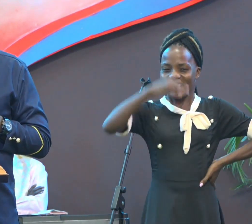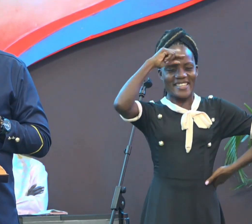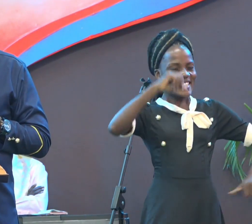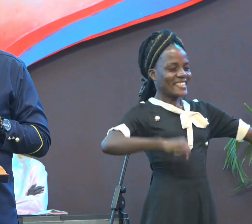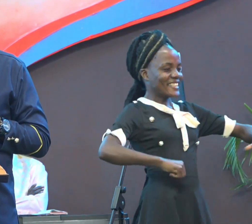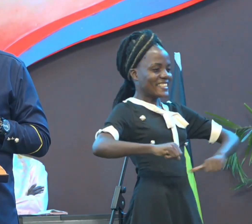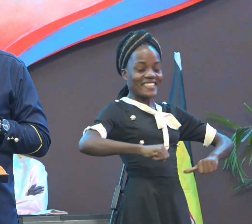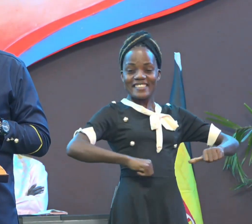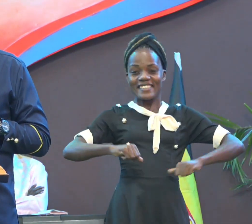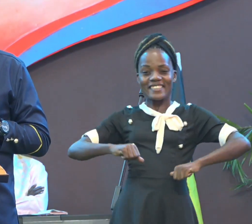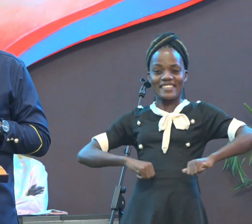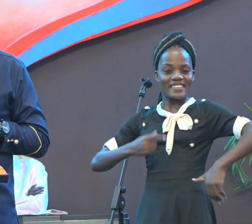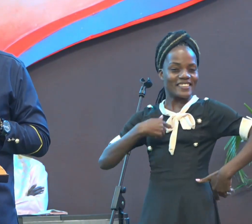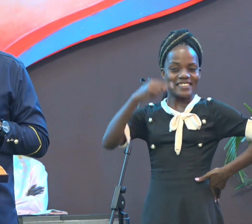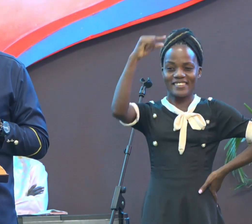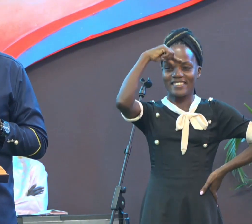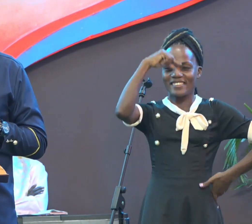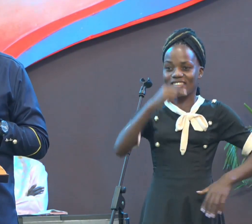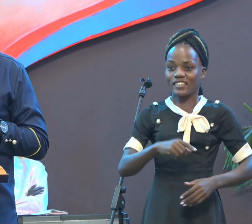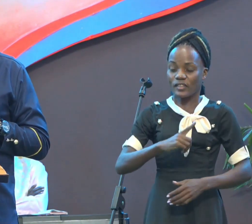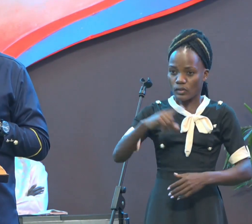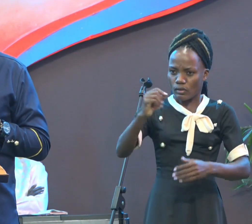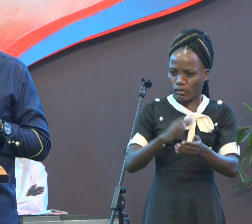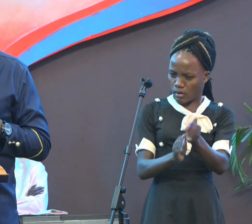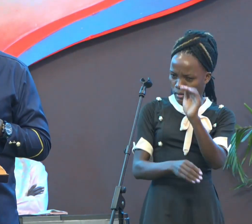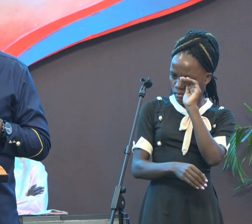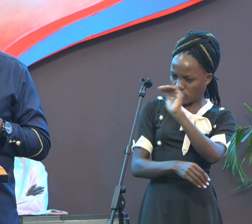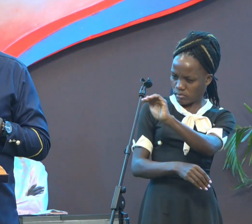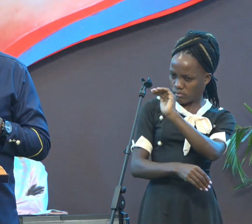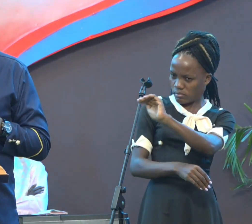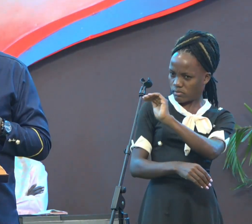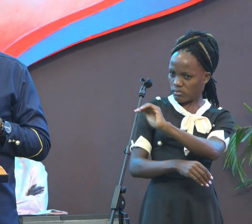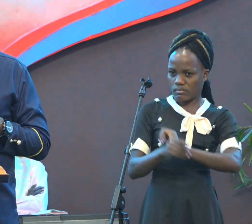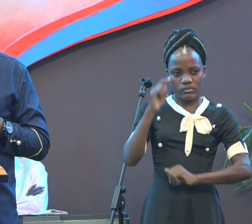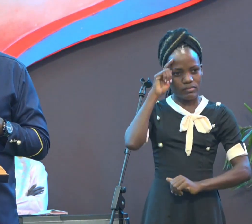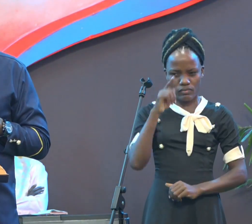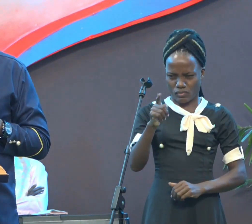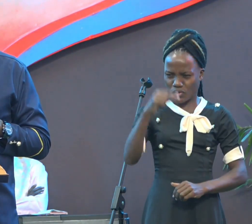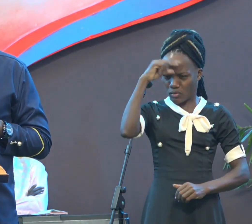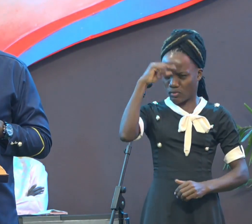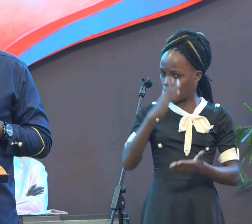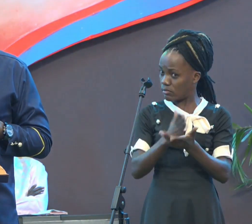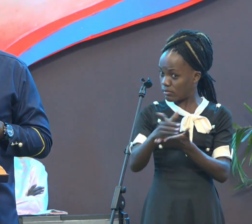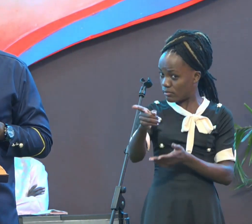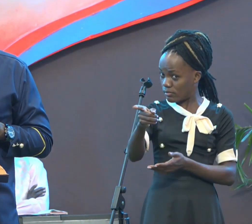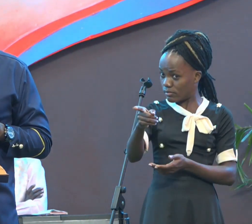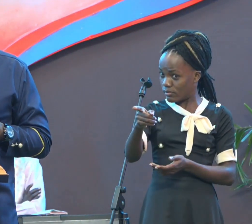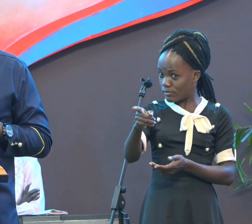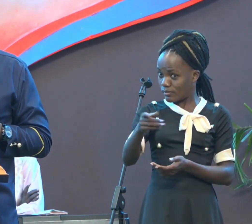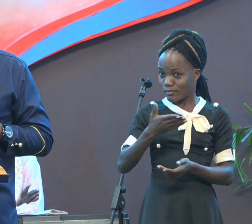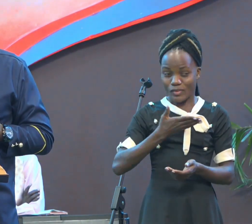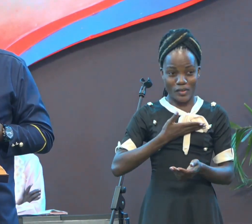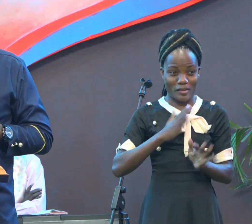you that the ways. Lumbi ntegeerayo gibuuze. First attack their mind and ask them. Oli mugezi? Are you wise? Oyina kilo